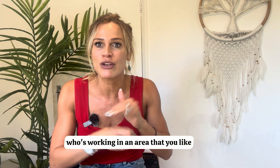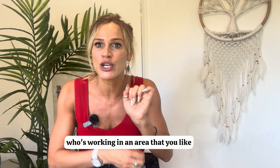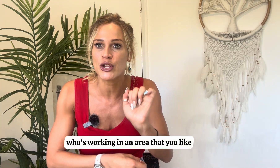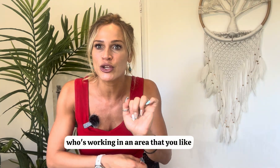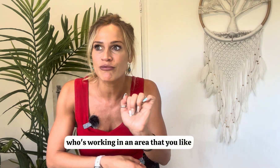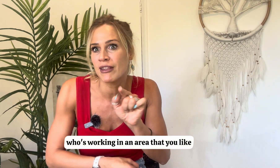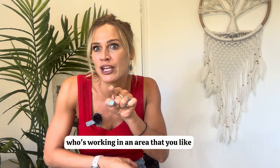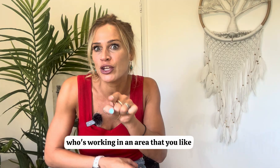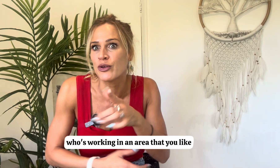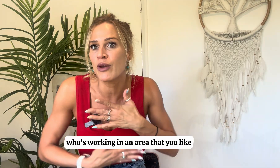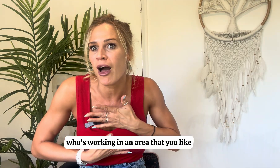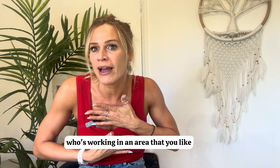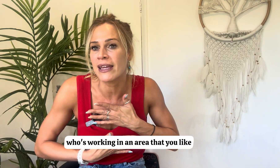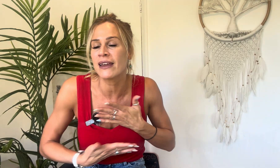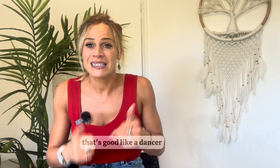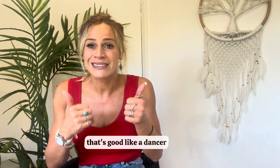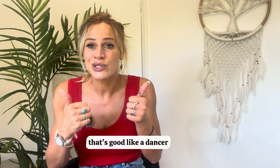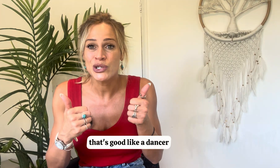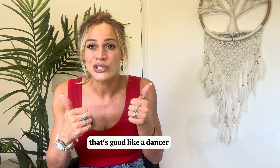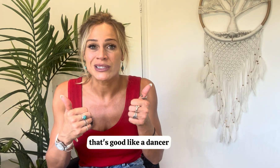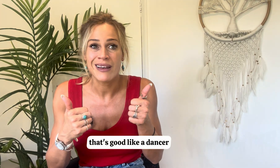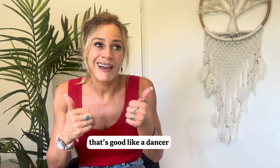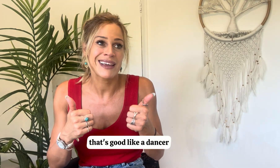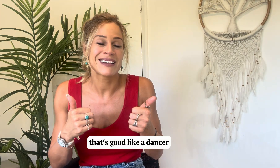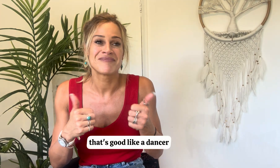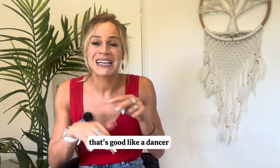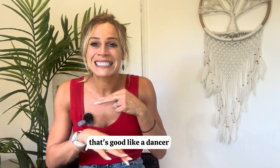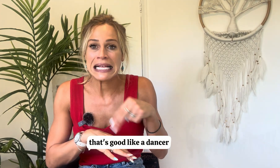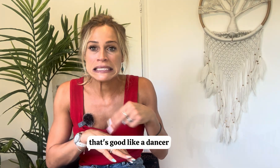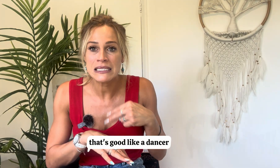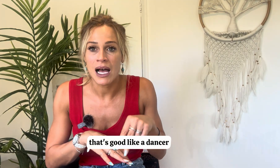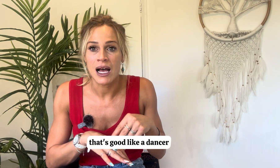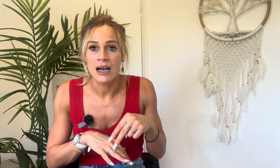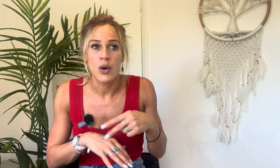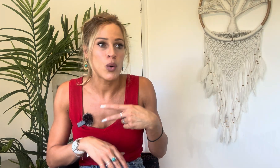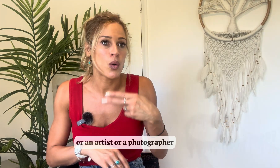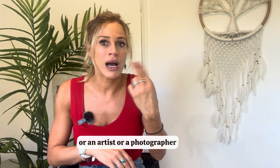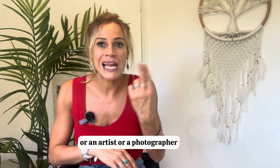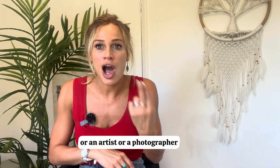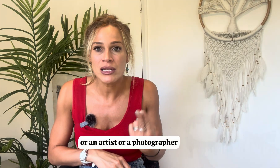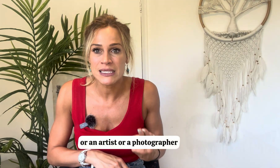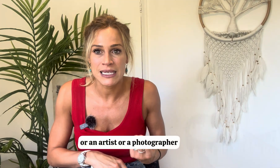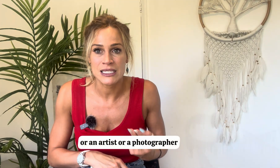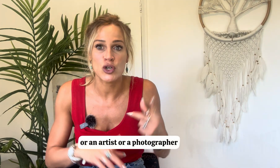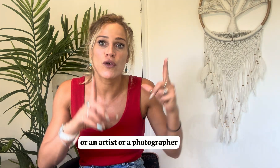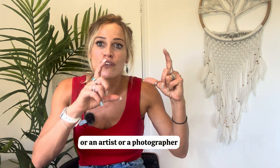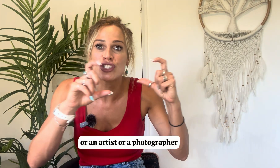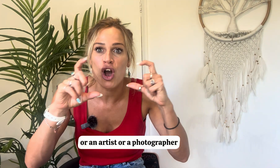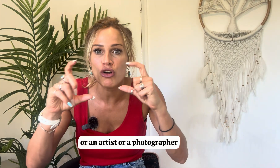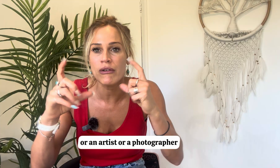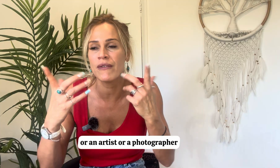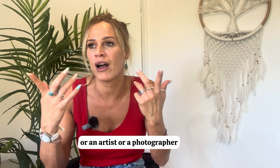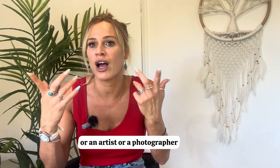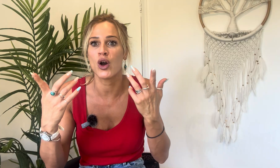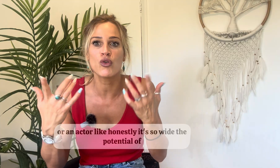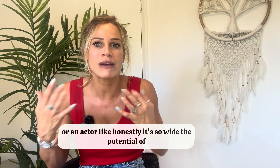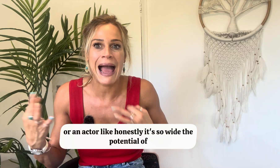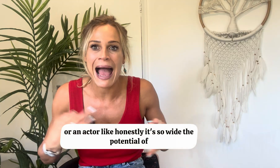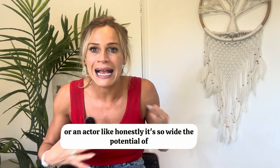area that you like, that's good. Like a dancer or an artist or a photographer or an